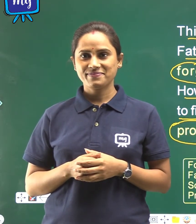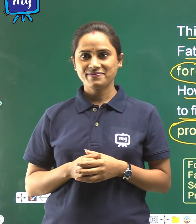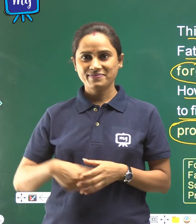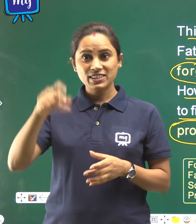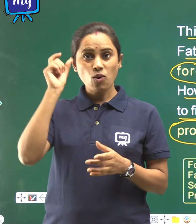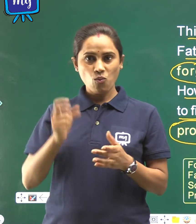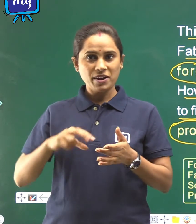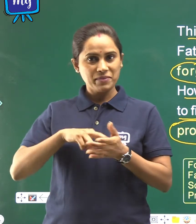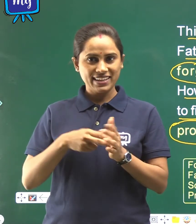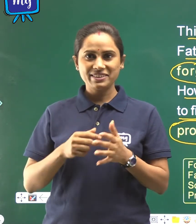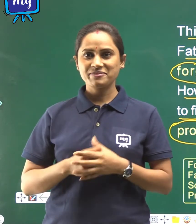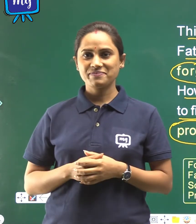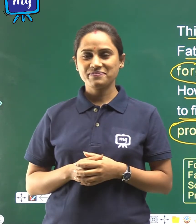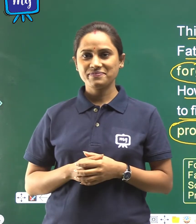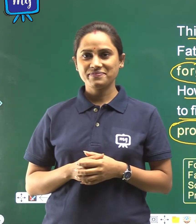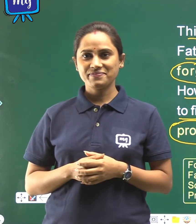Word meaning